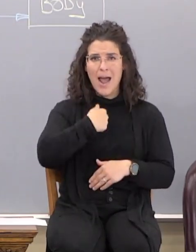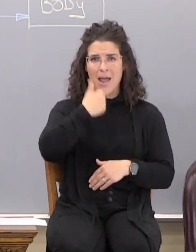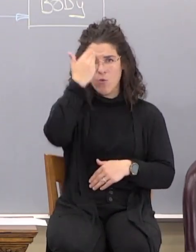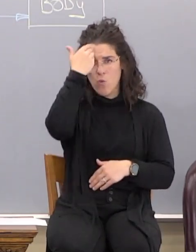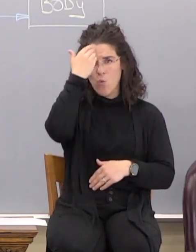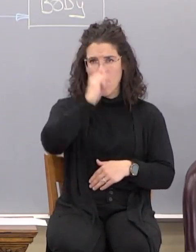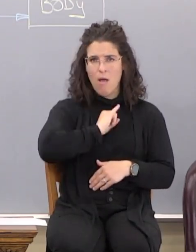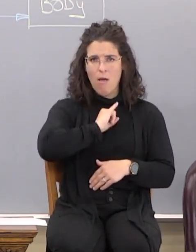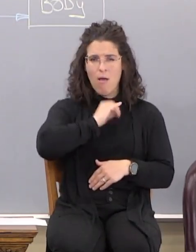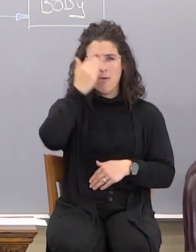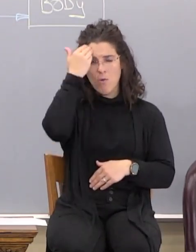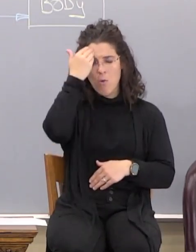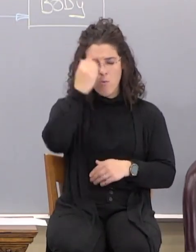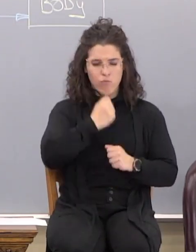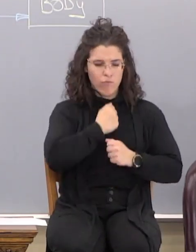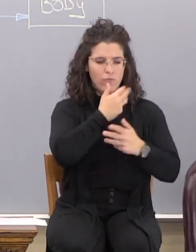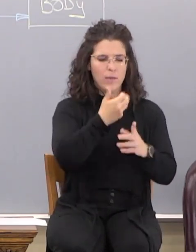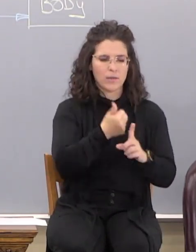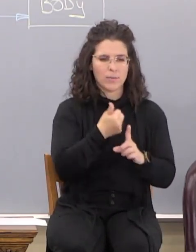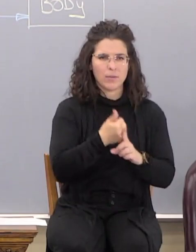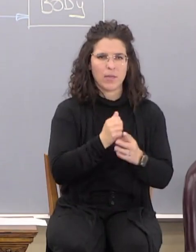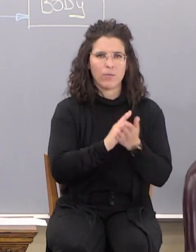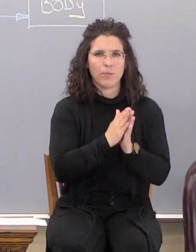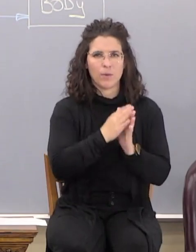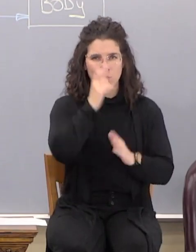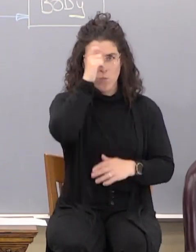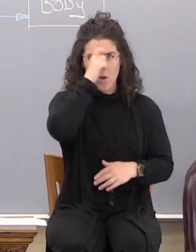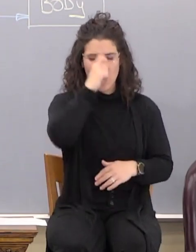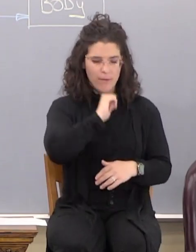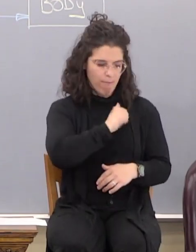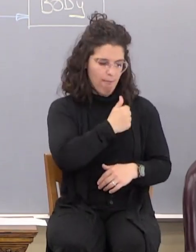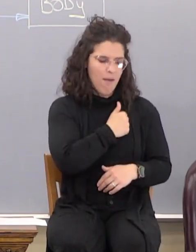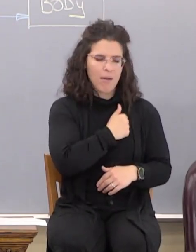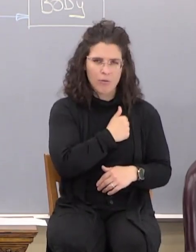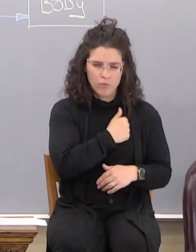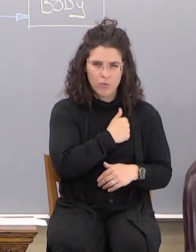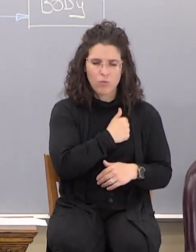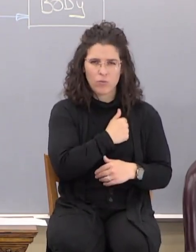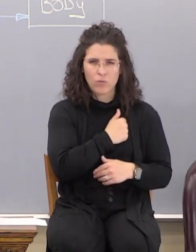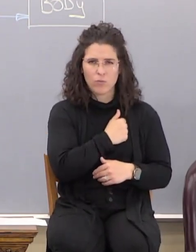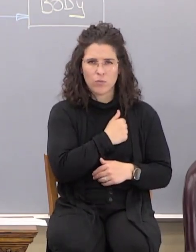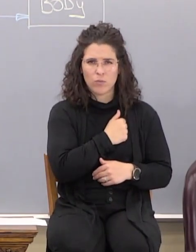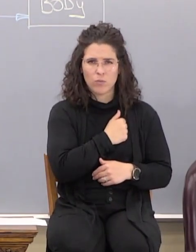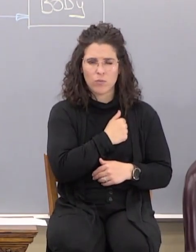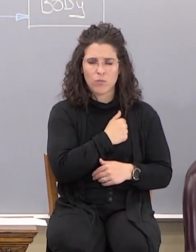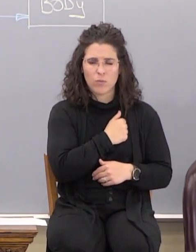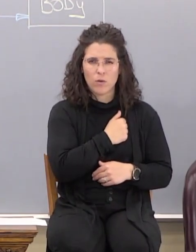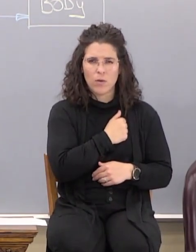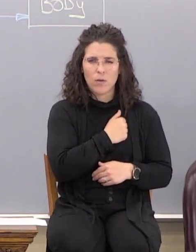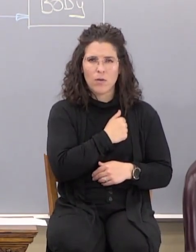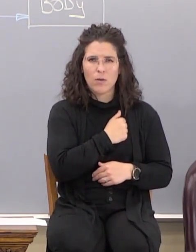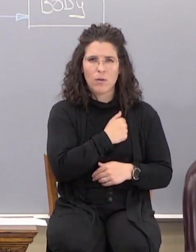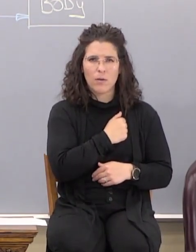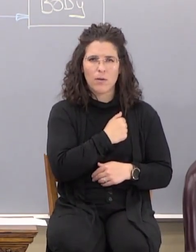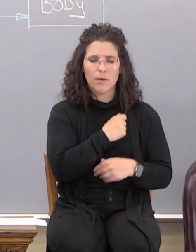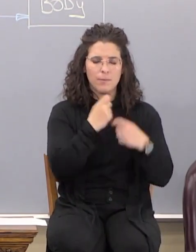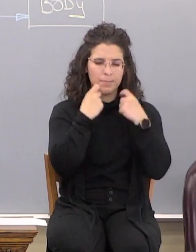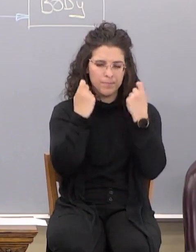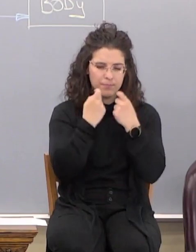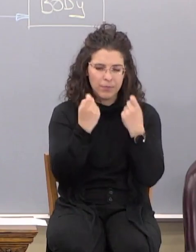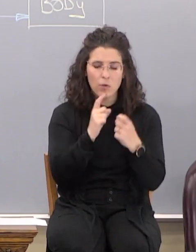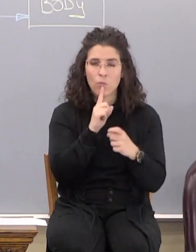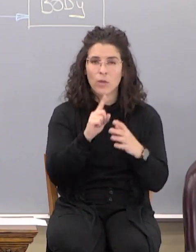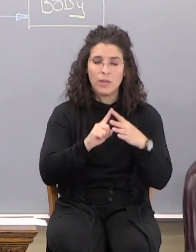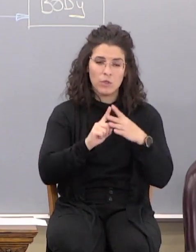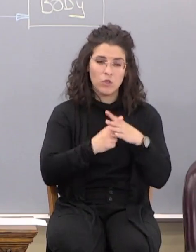Professing themselves to be wise. That attitude, and sin is really